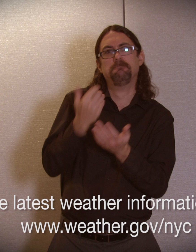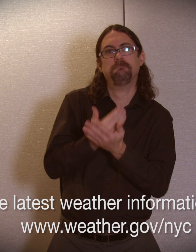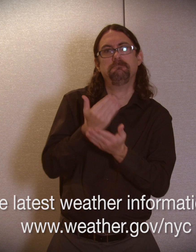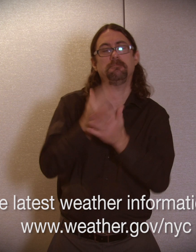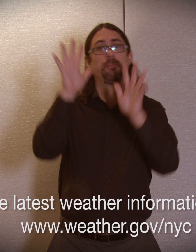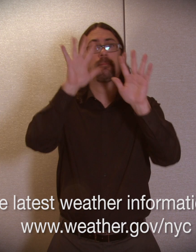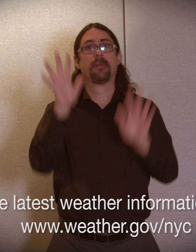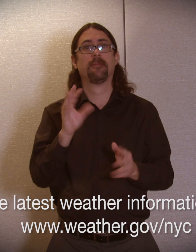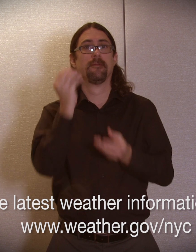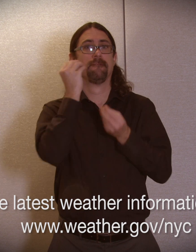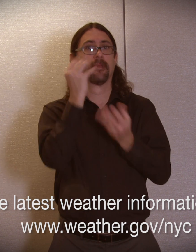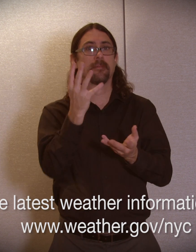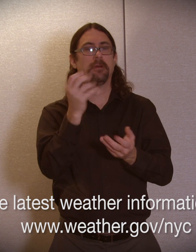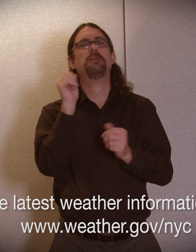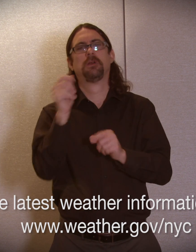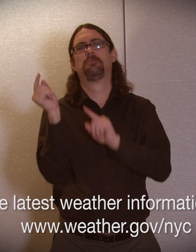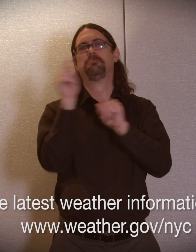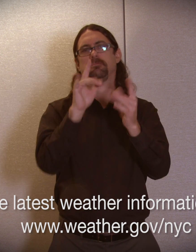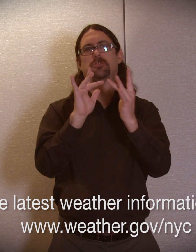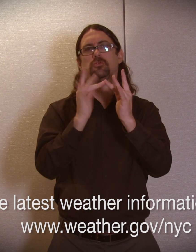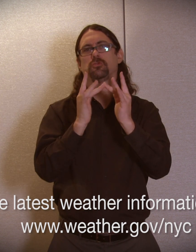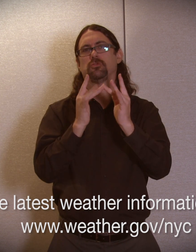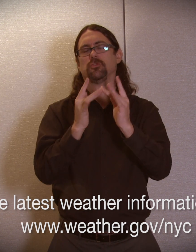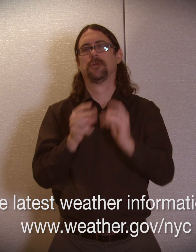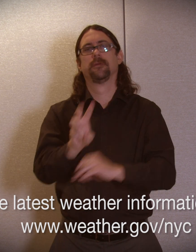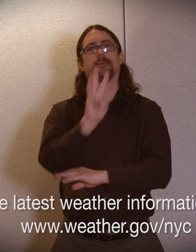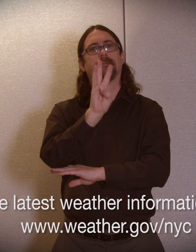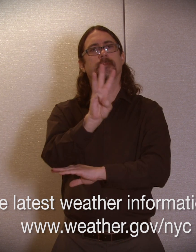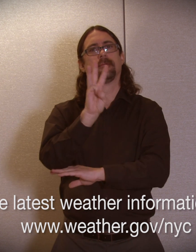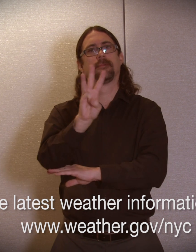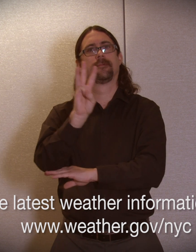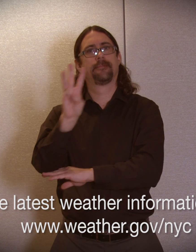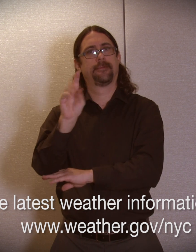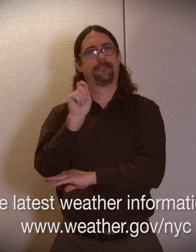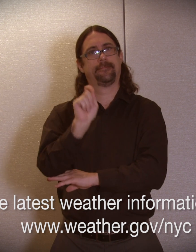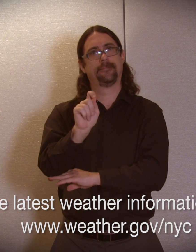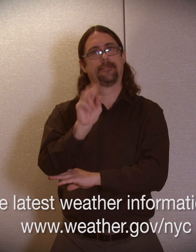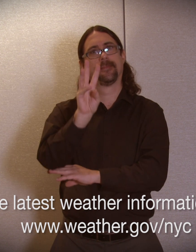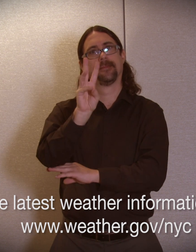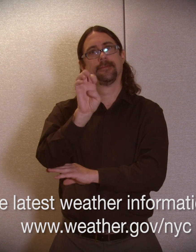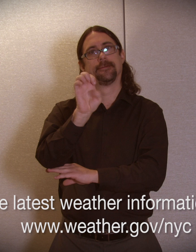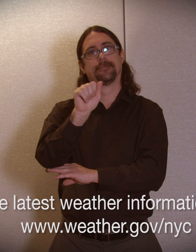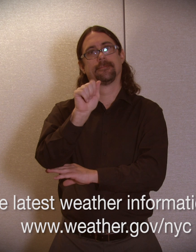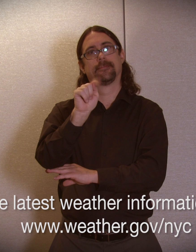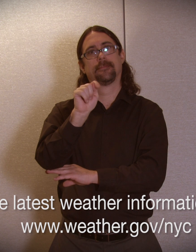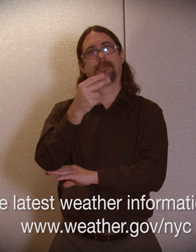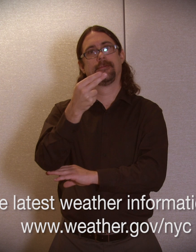For the latest weather information, visit www.weather.gov slash nyc.